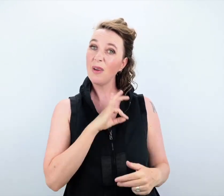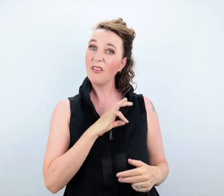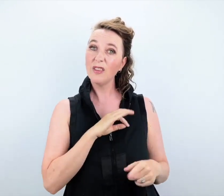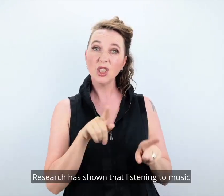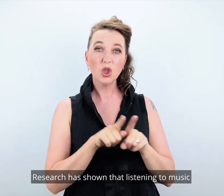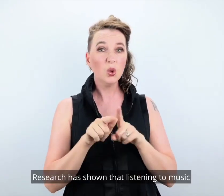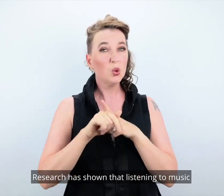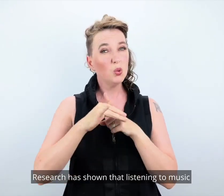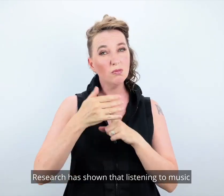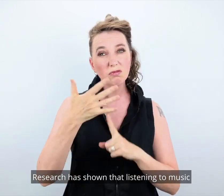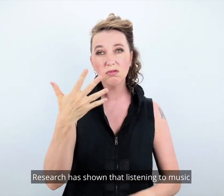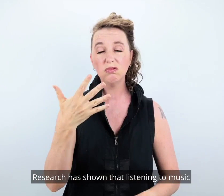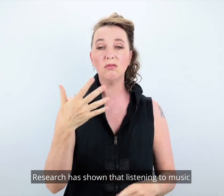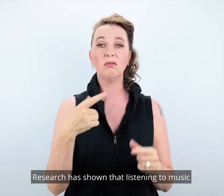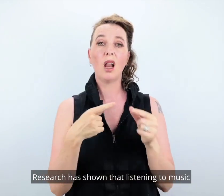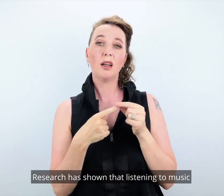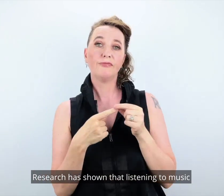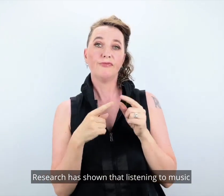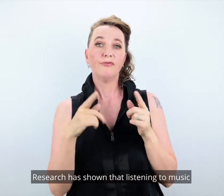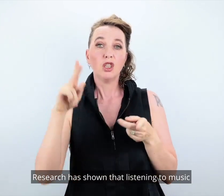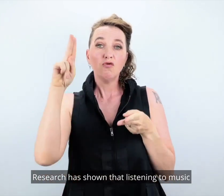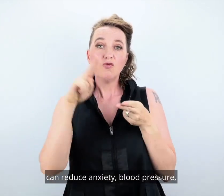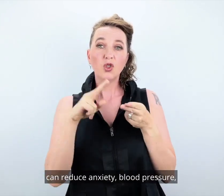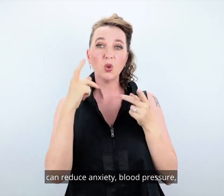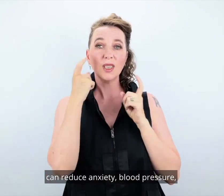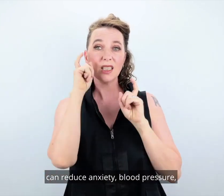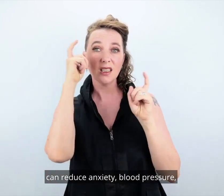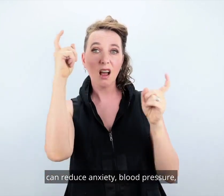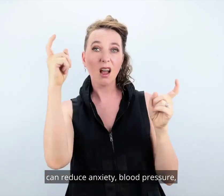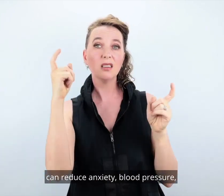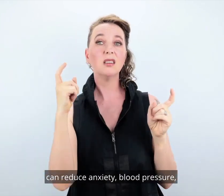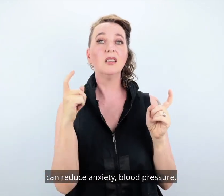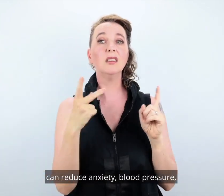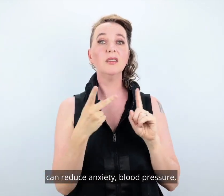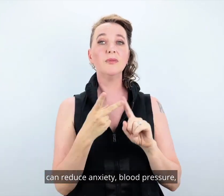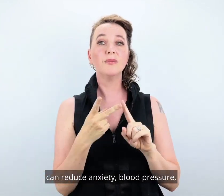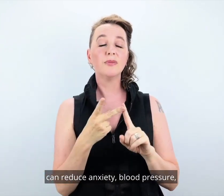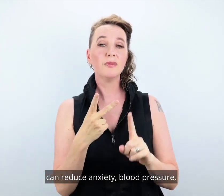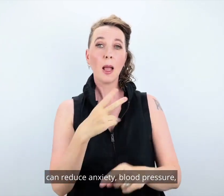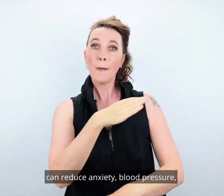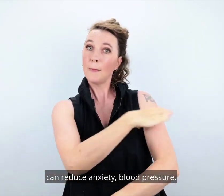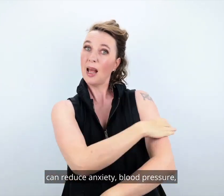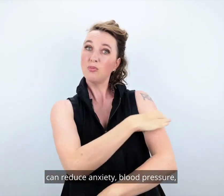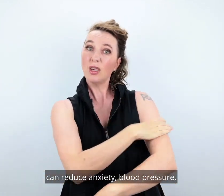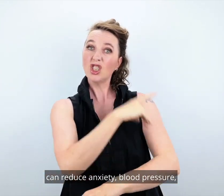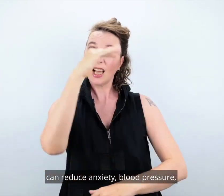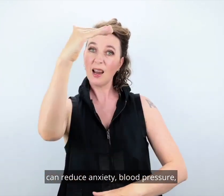Research has shown that listening to music can reduce anxiety, blood pressure